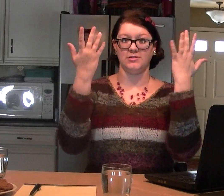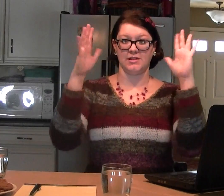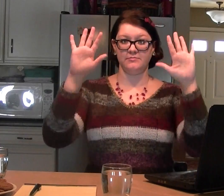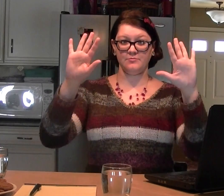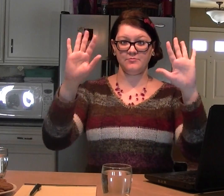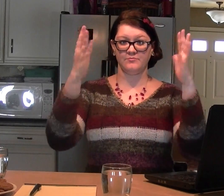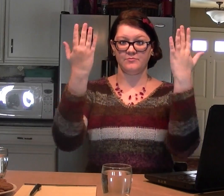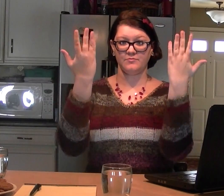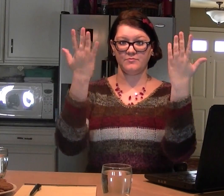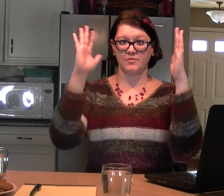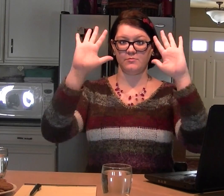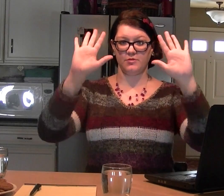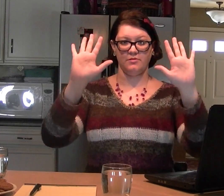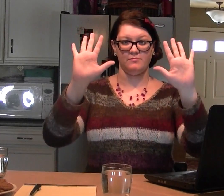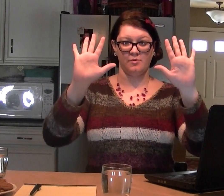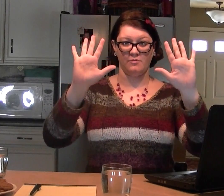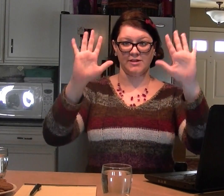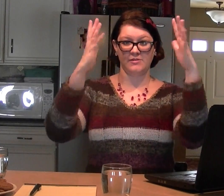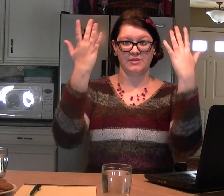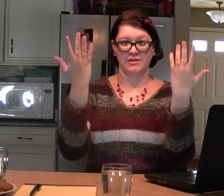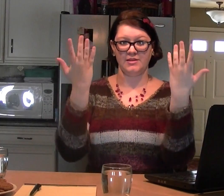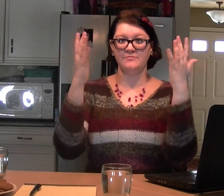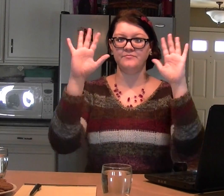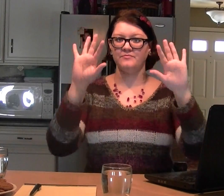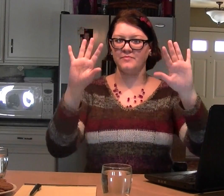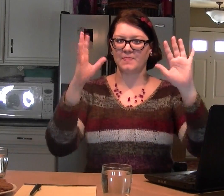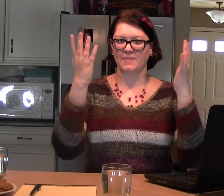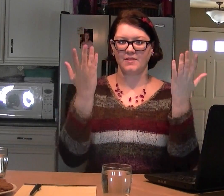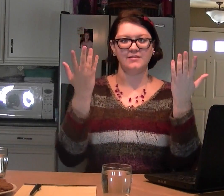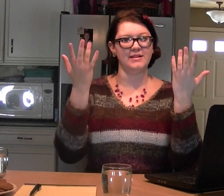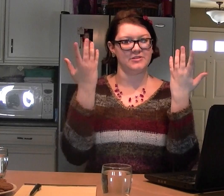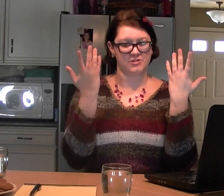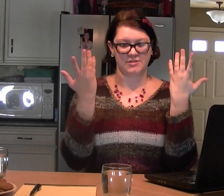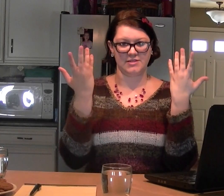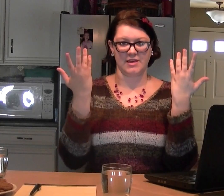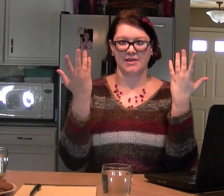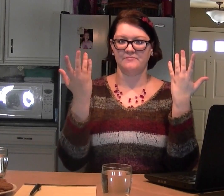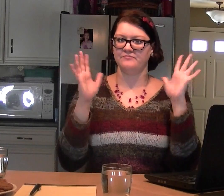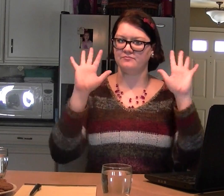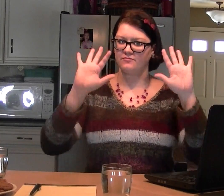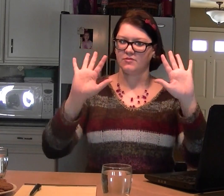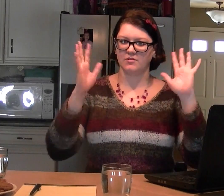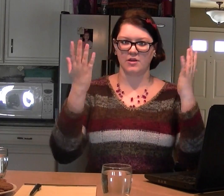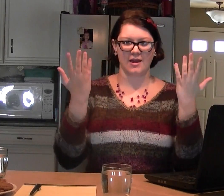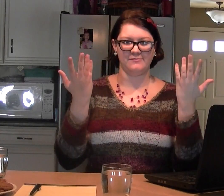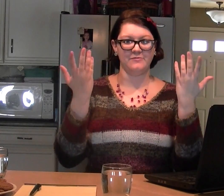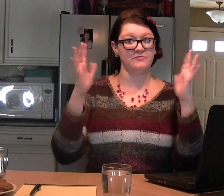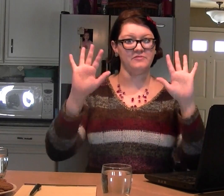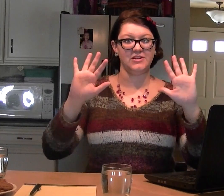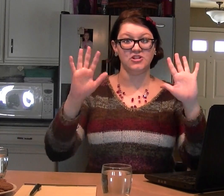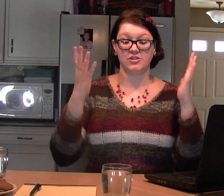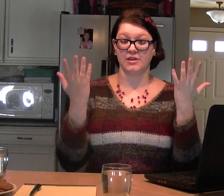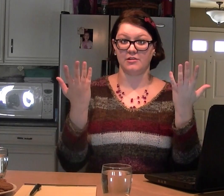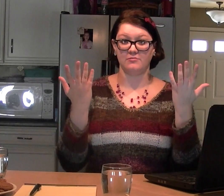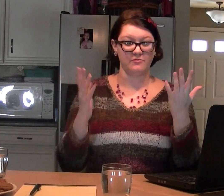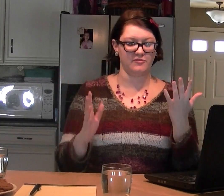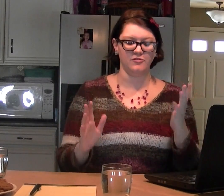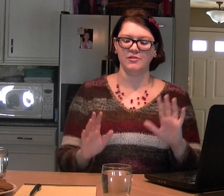done. Put your palms out and then in, and it shows that they have finished their food.